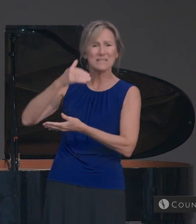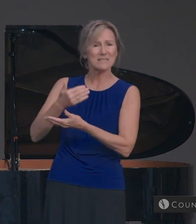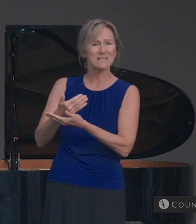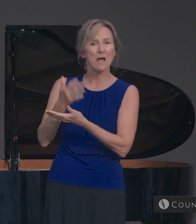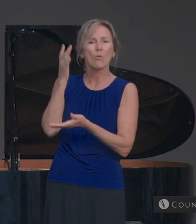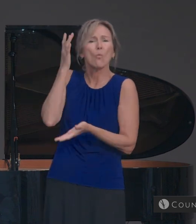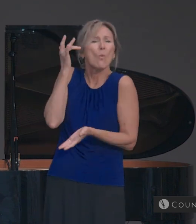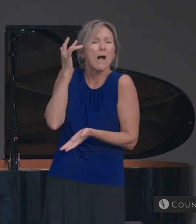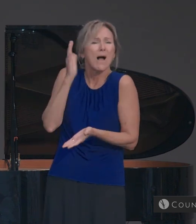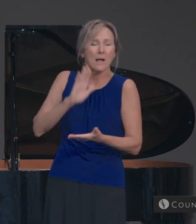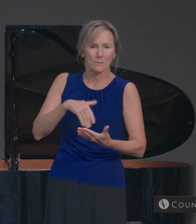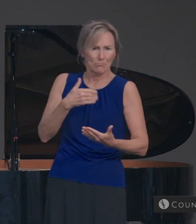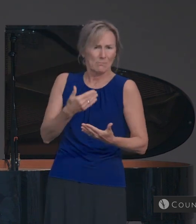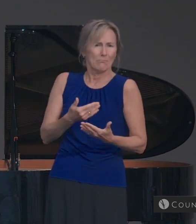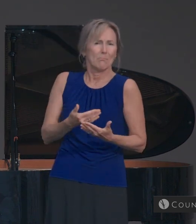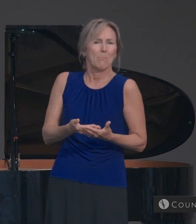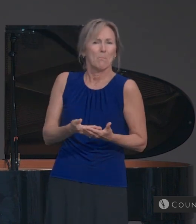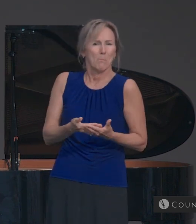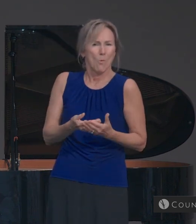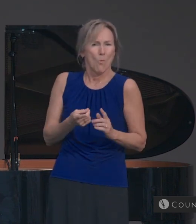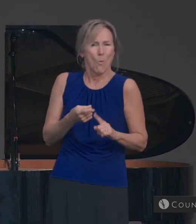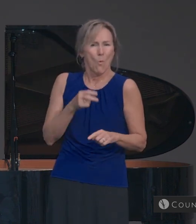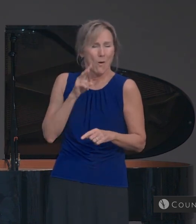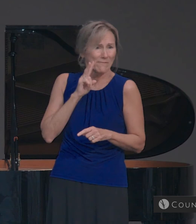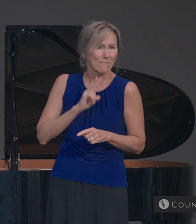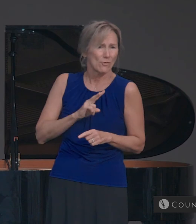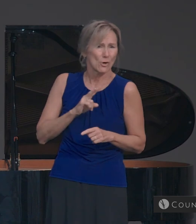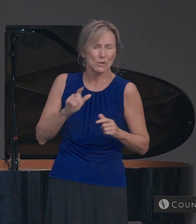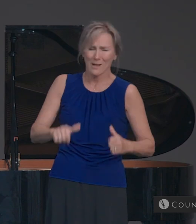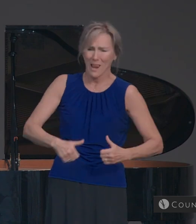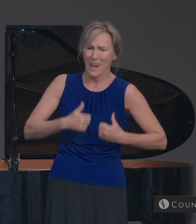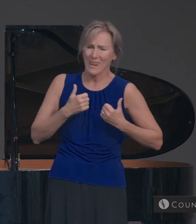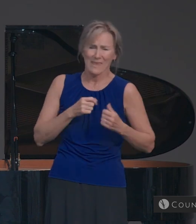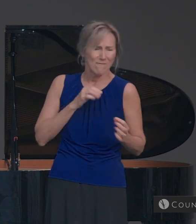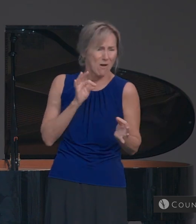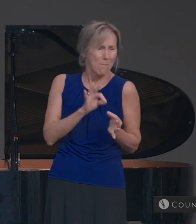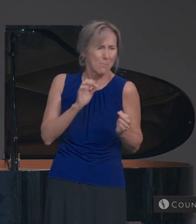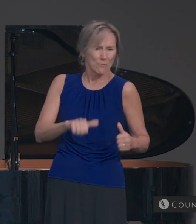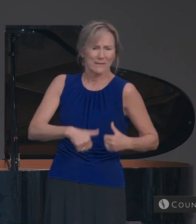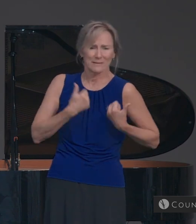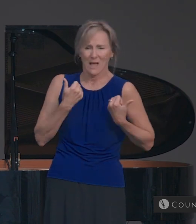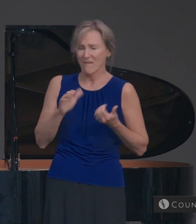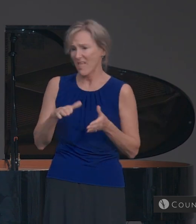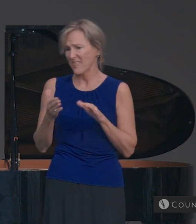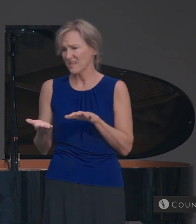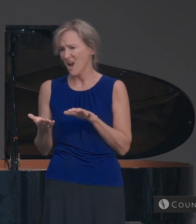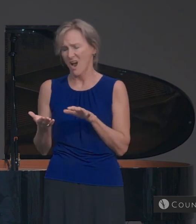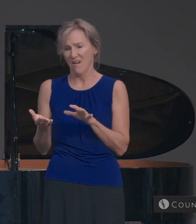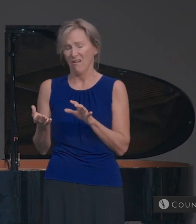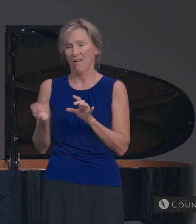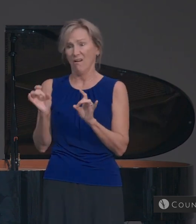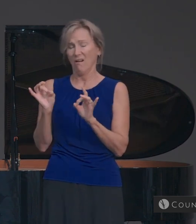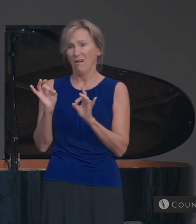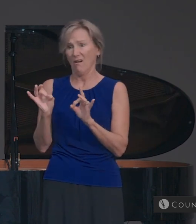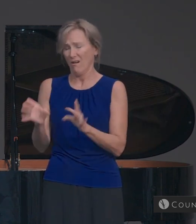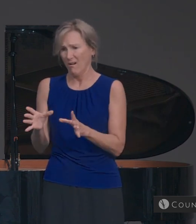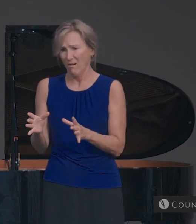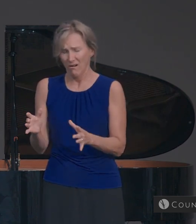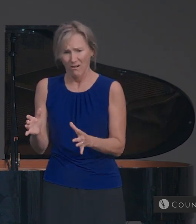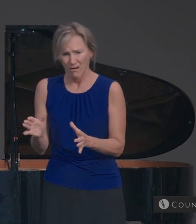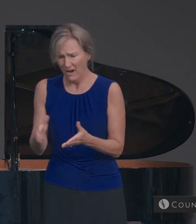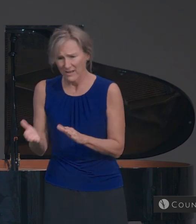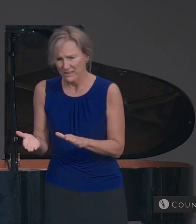born of a virgin, to live a perfect life, to die a terrible death, to be in the grave for 3 days and